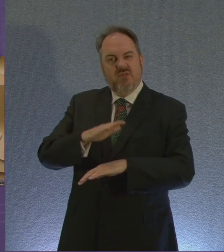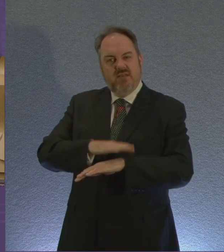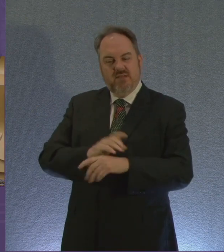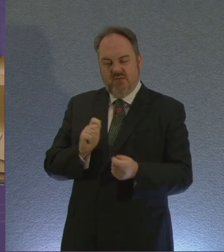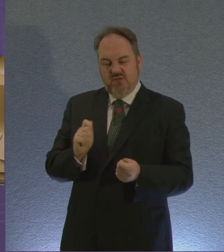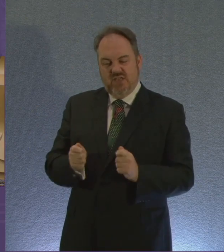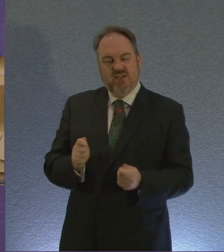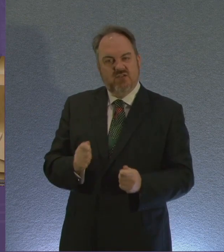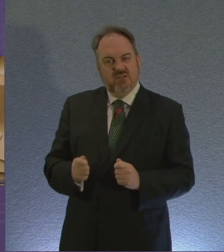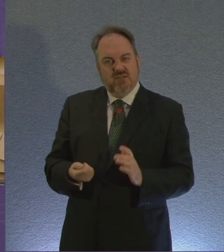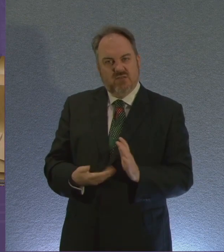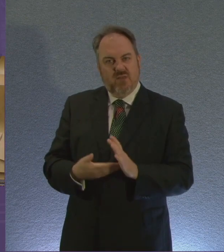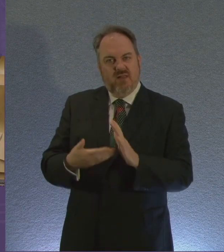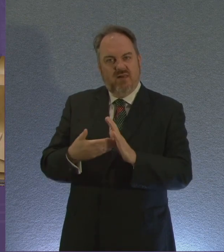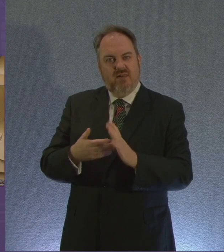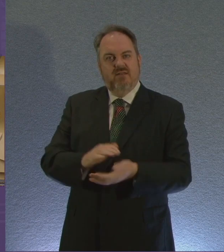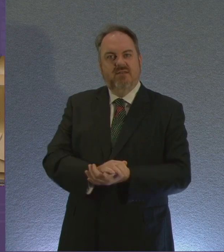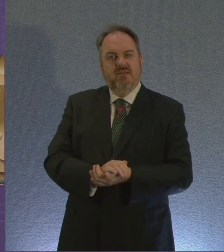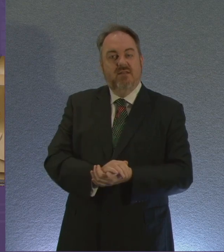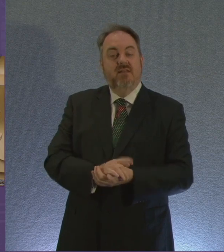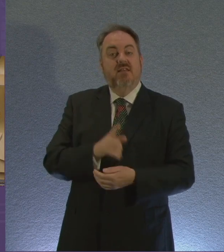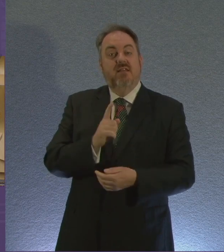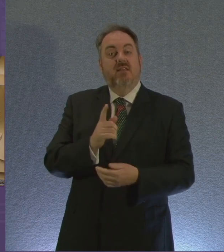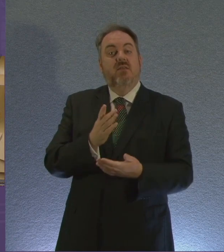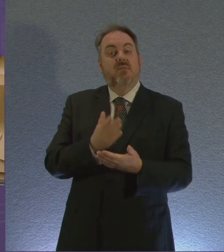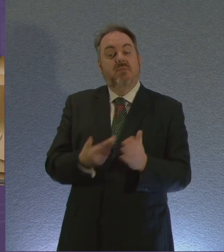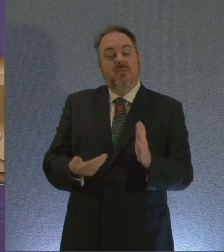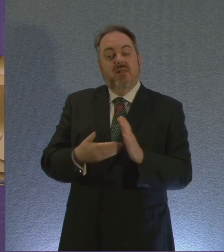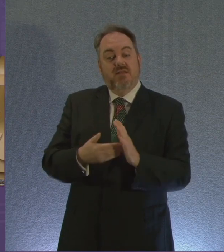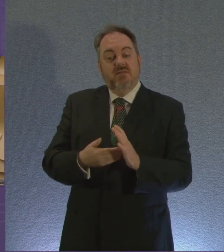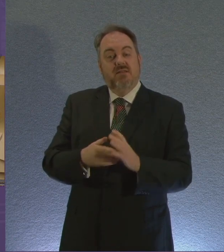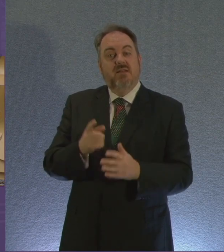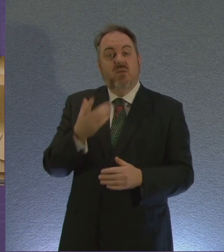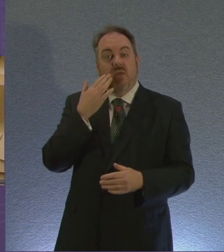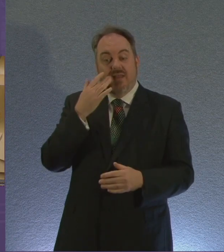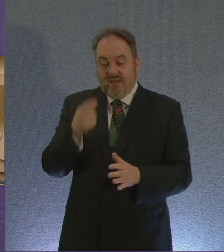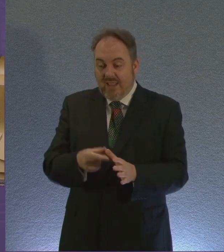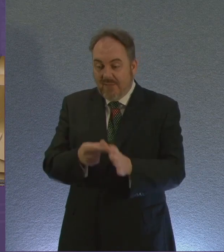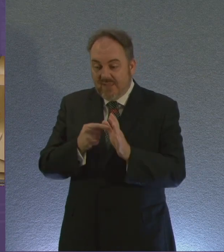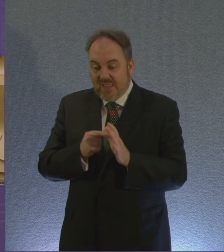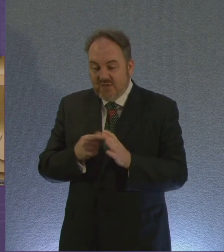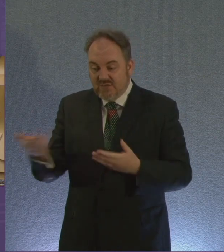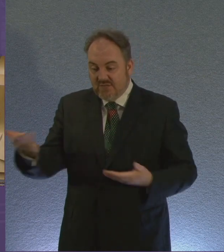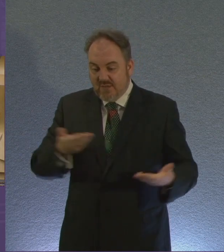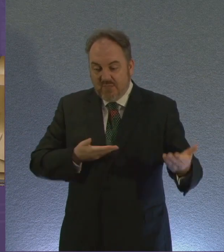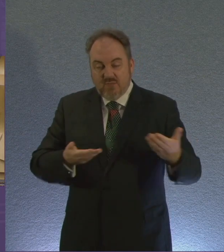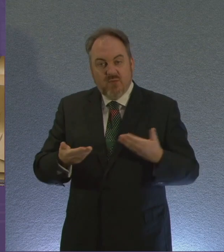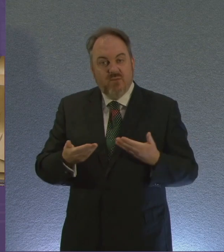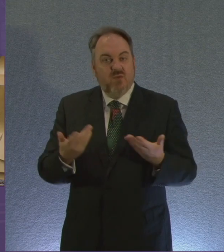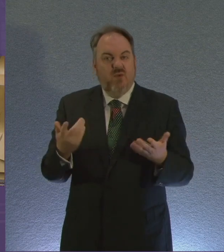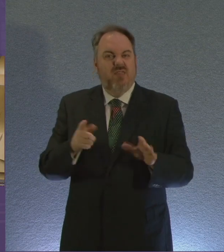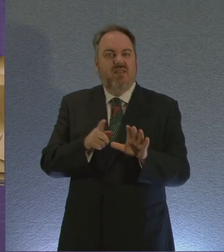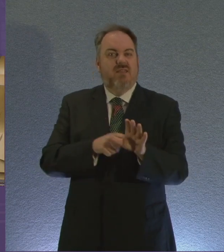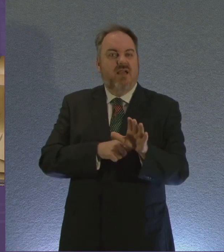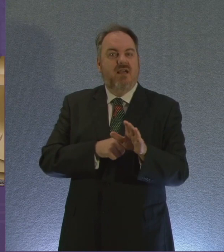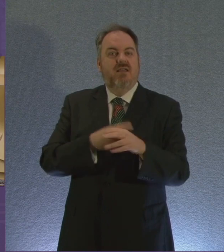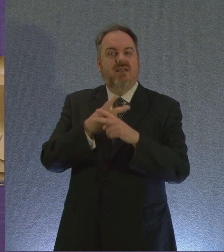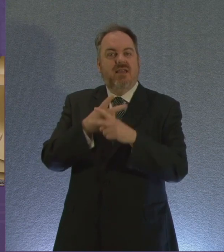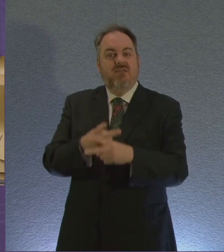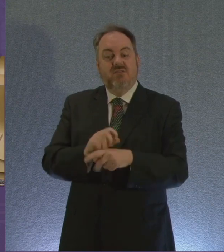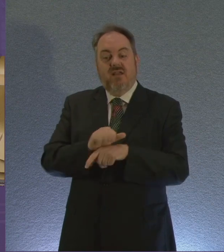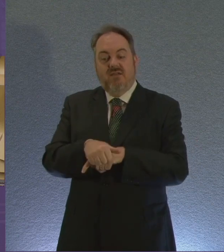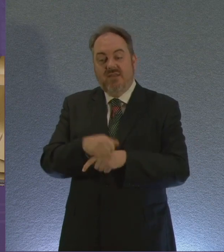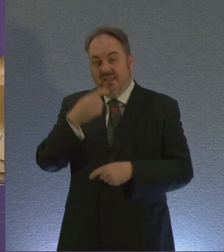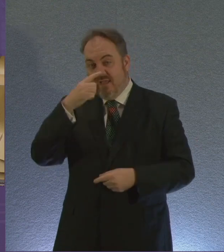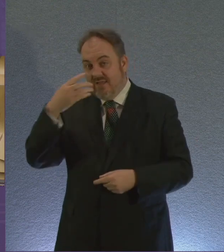counts. I've also relaxed some rules about the timing of applications. So, for example, if someone applies for the Young Carers Grant after their 19th birthday,